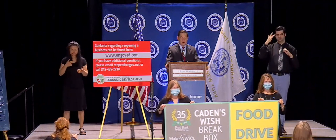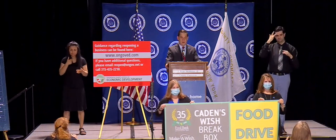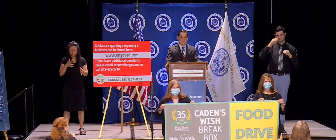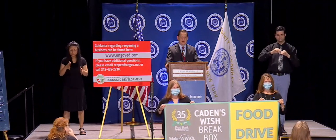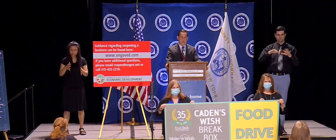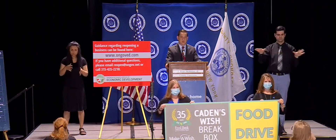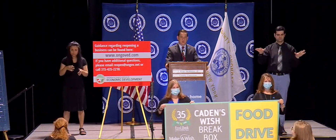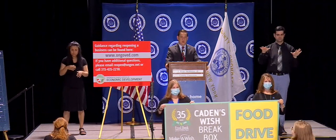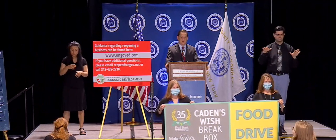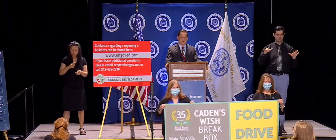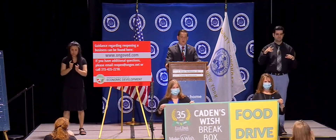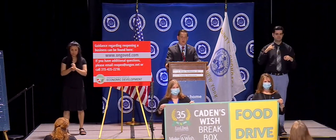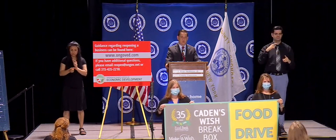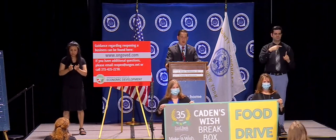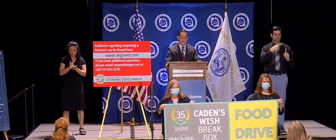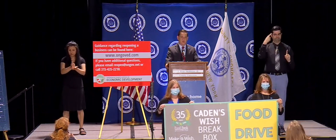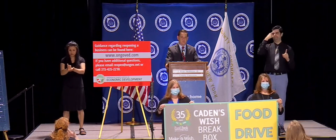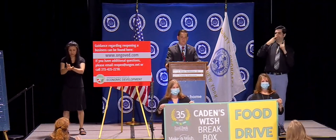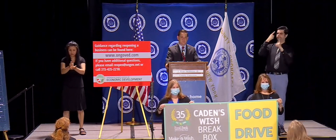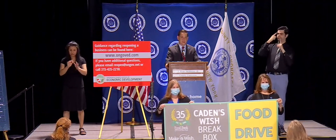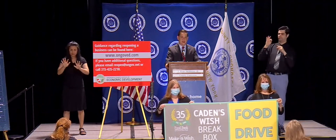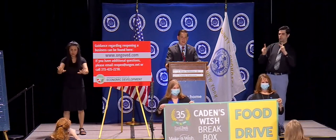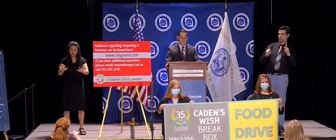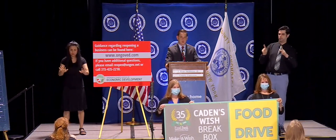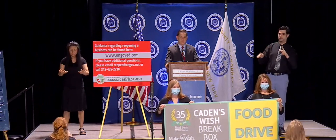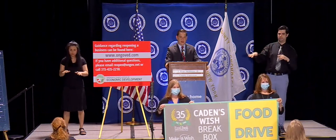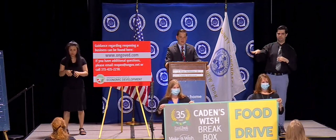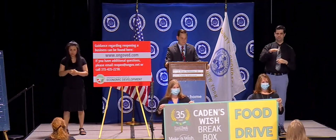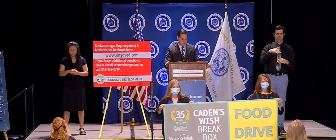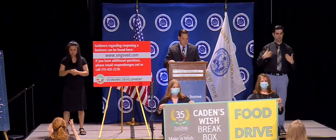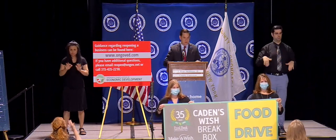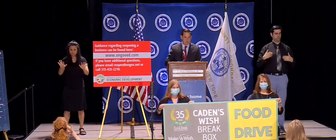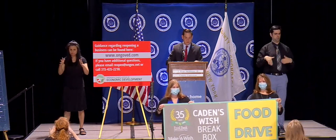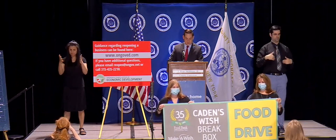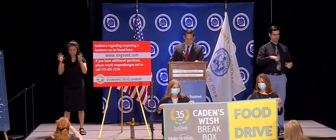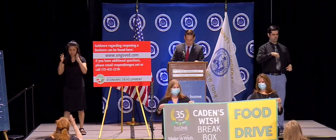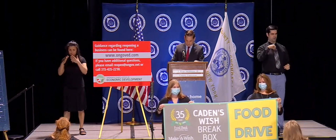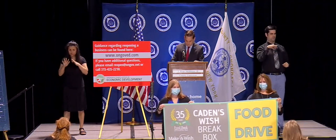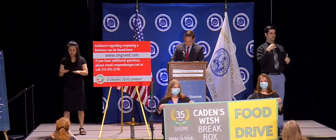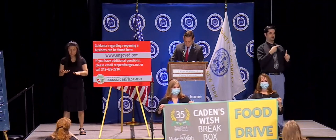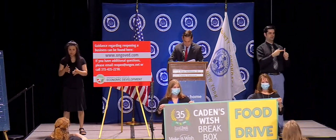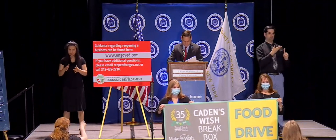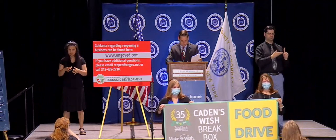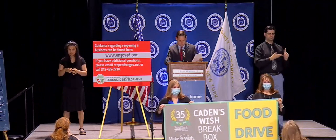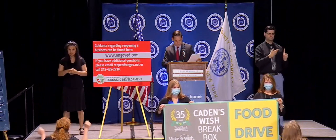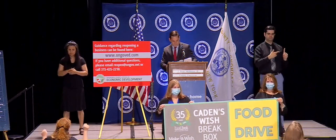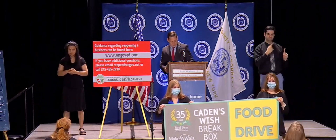Caden, thank you, and we're very proud of you. And I think that's a good way to end. Be safe.